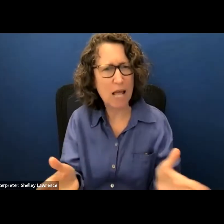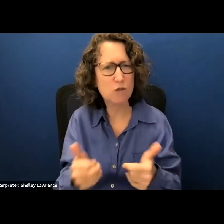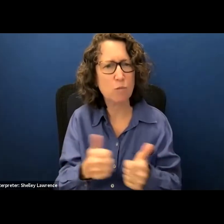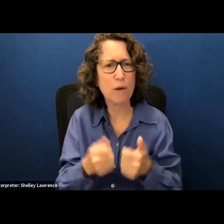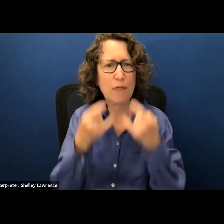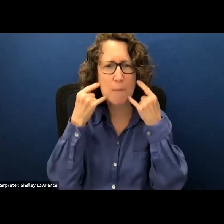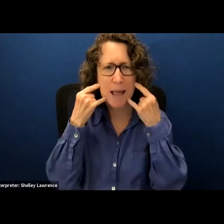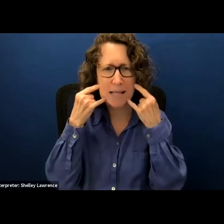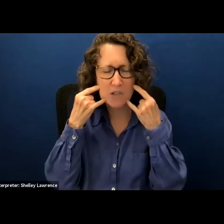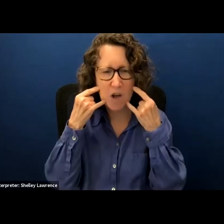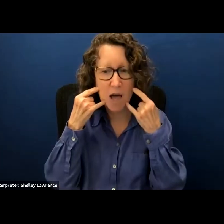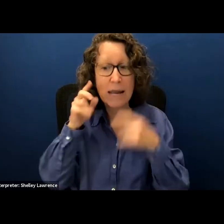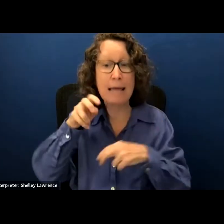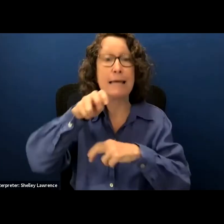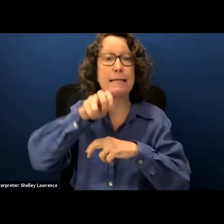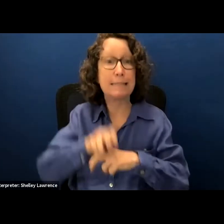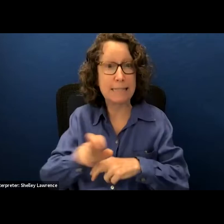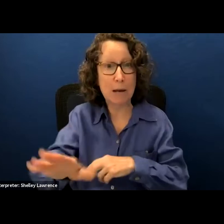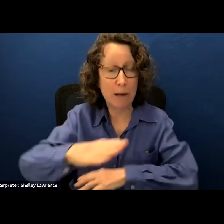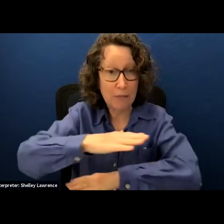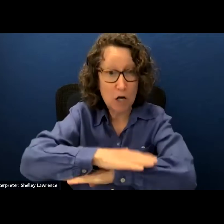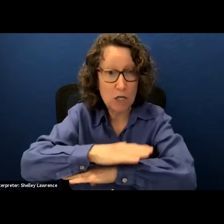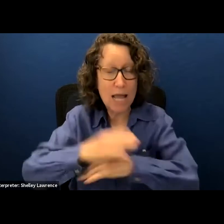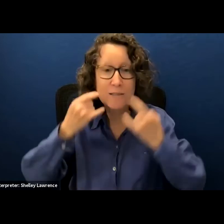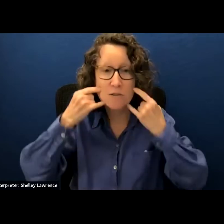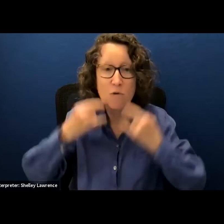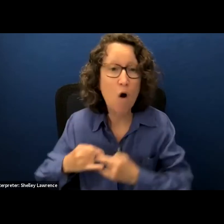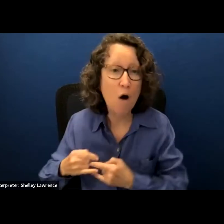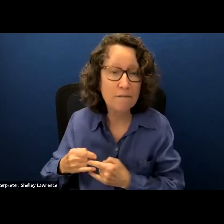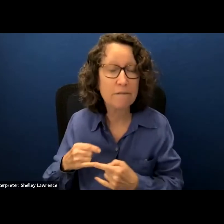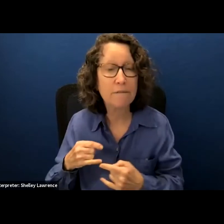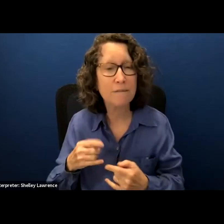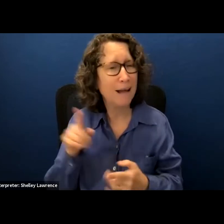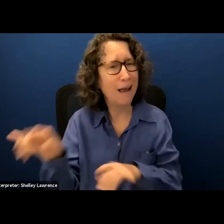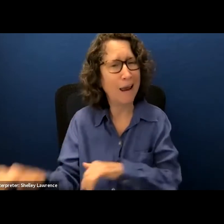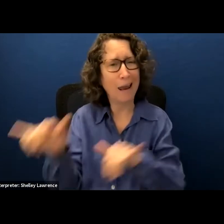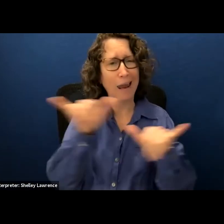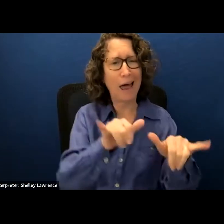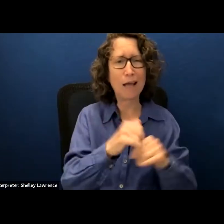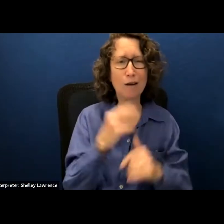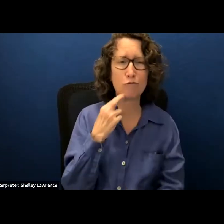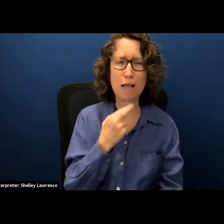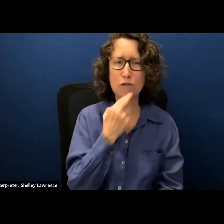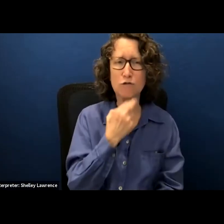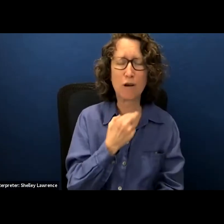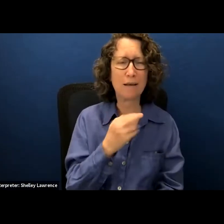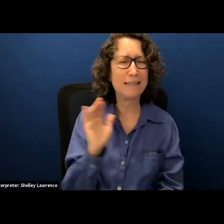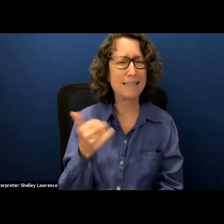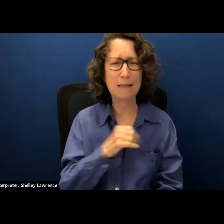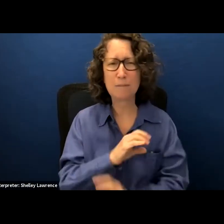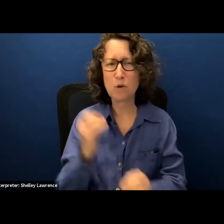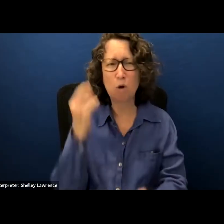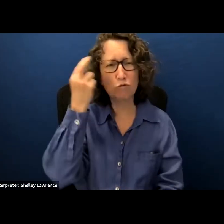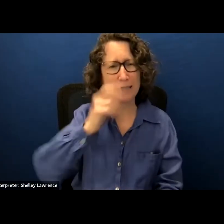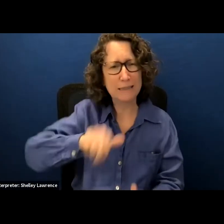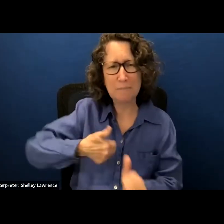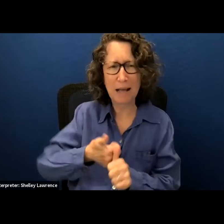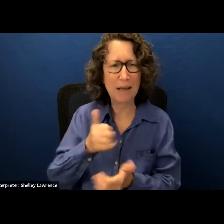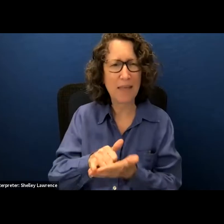masks on, and once they sit down at their desk, take their masks off, just like in a restaurant? It's irrational and it's